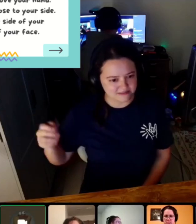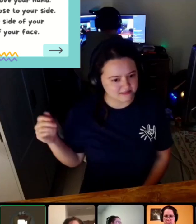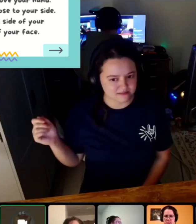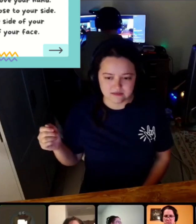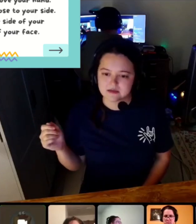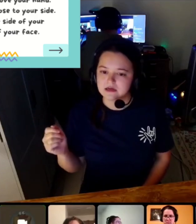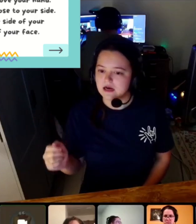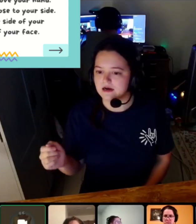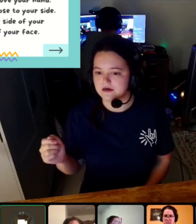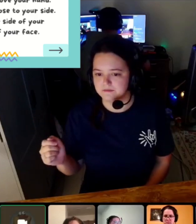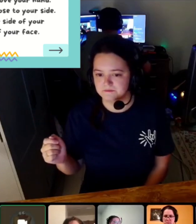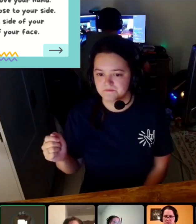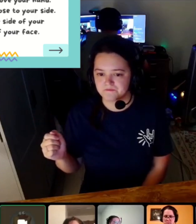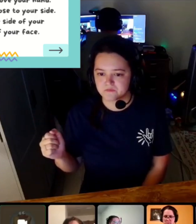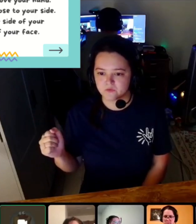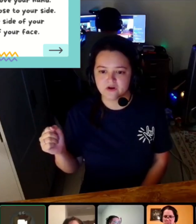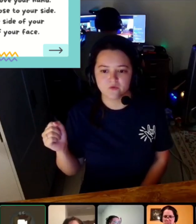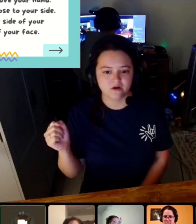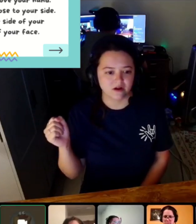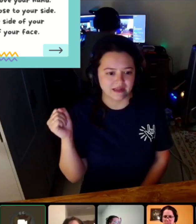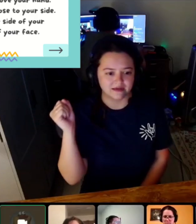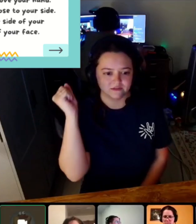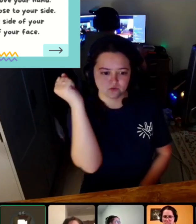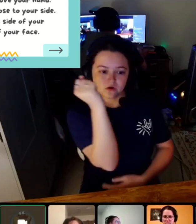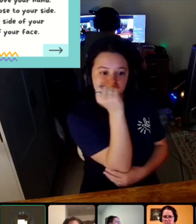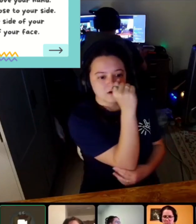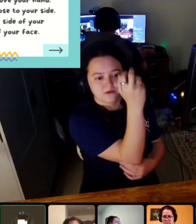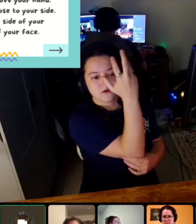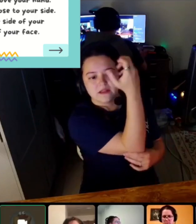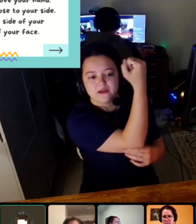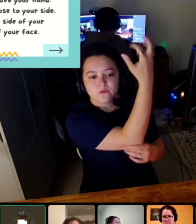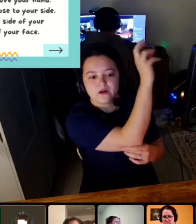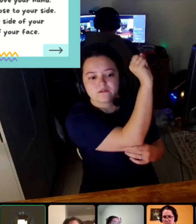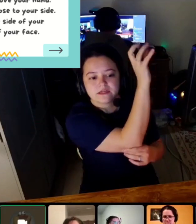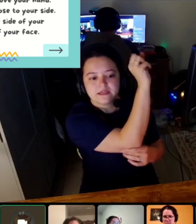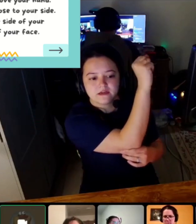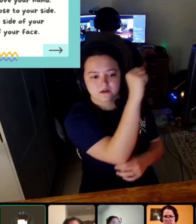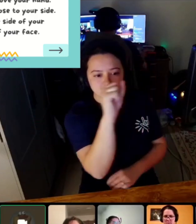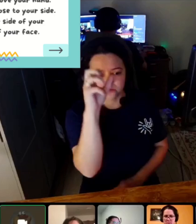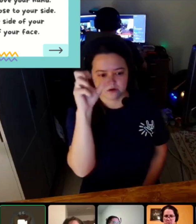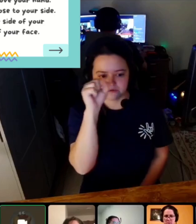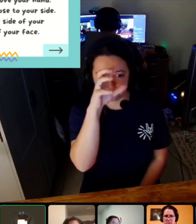relaxed. We don't want our hand or our elbow like way over here or in front of